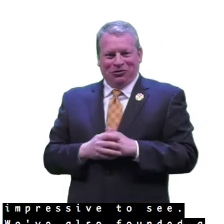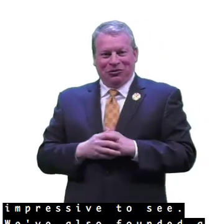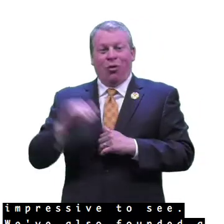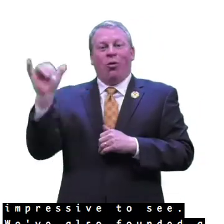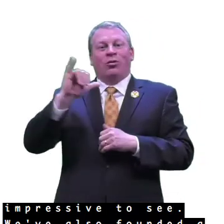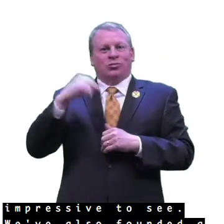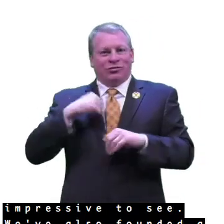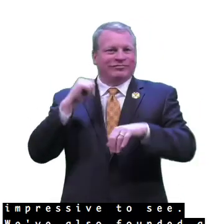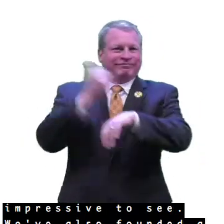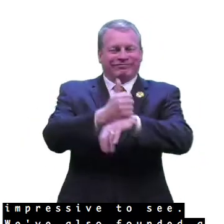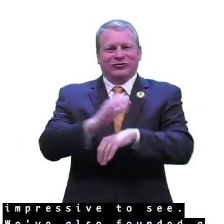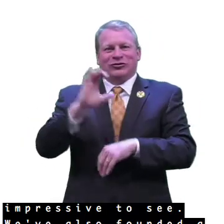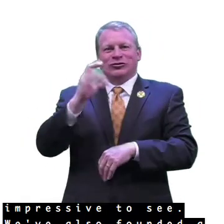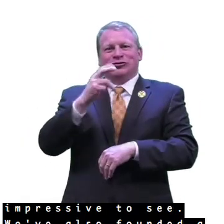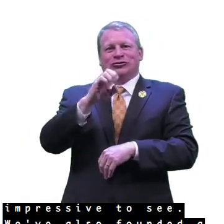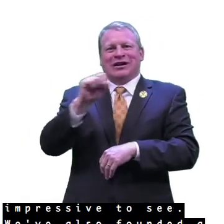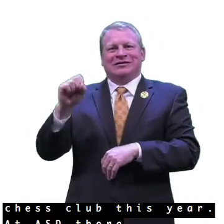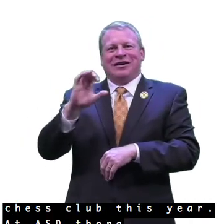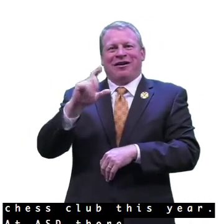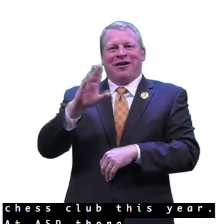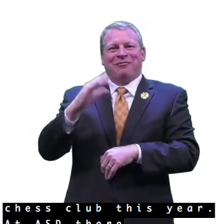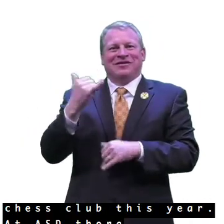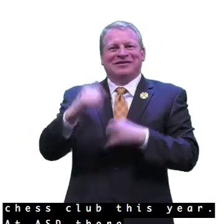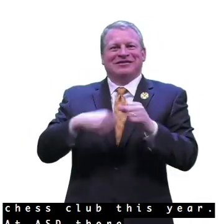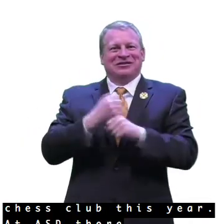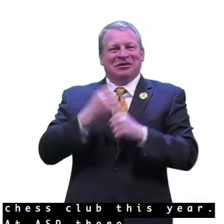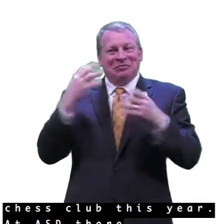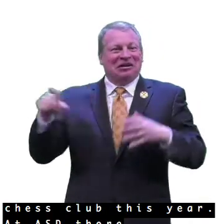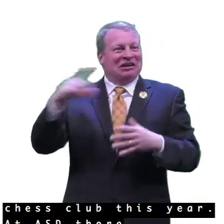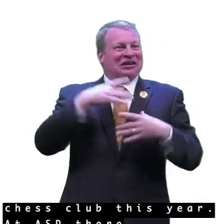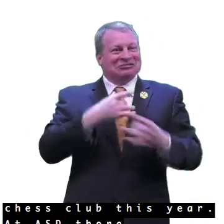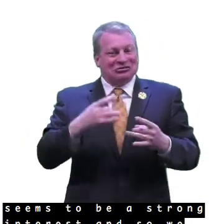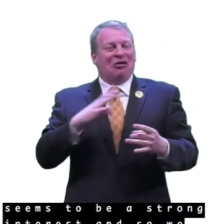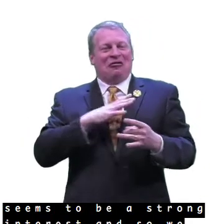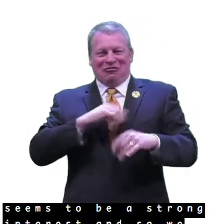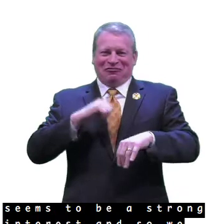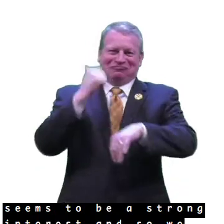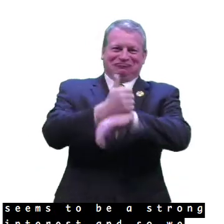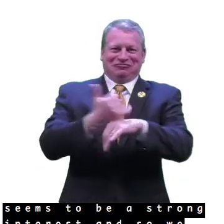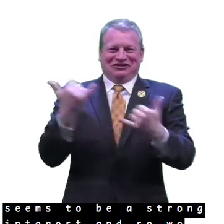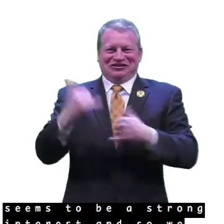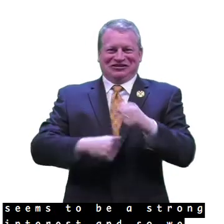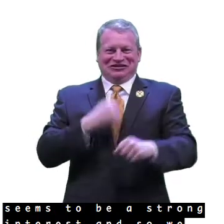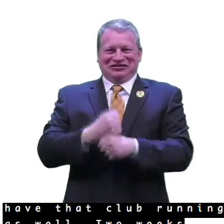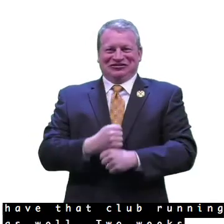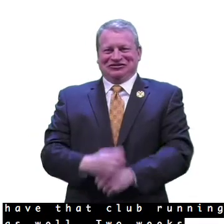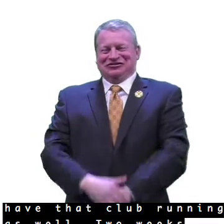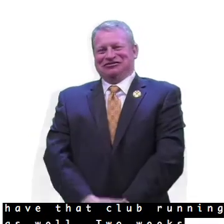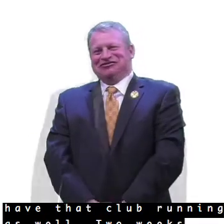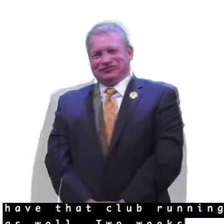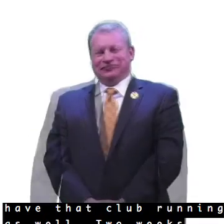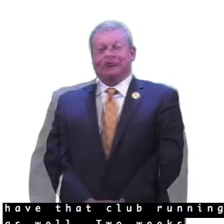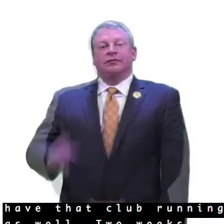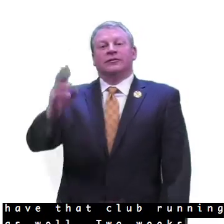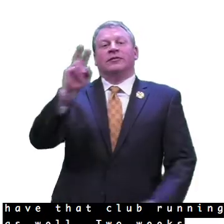see. We've also founded a chess club this year at ASD. There seemed to be a strong interest, and so we have that club running as well. 2